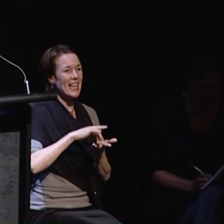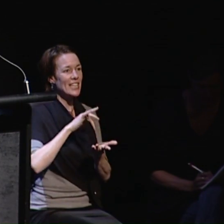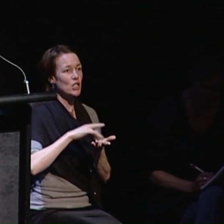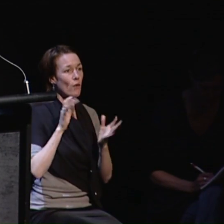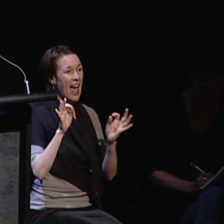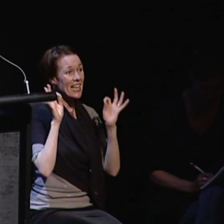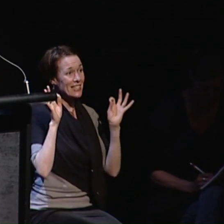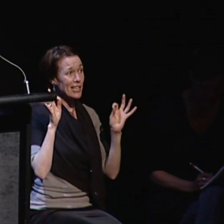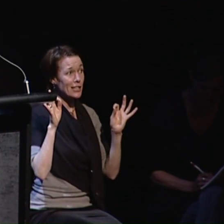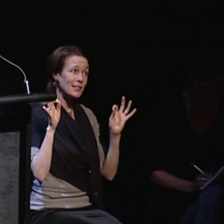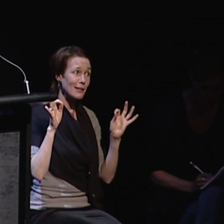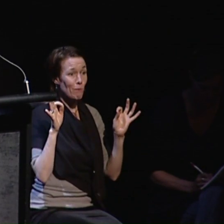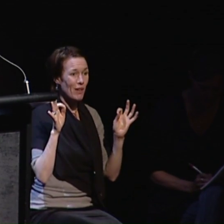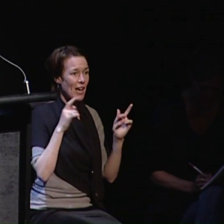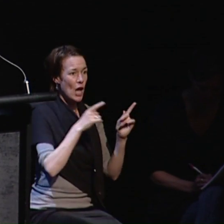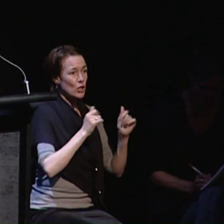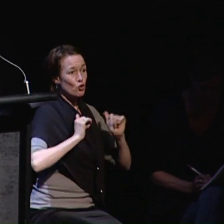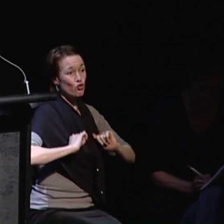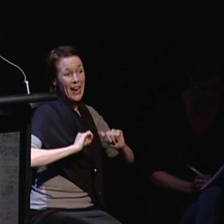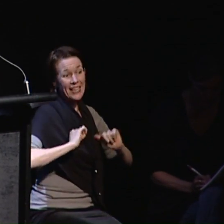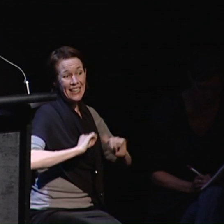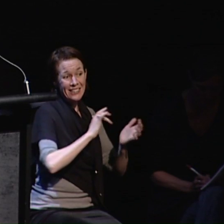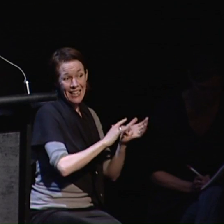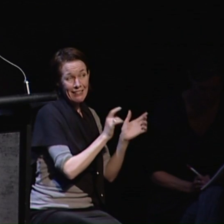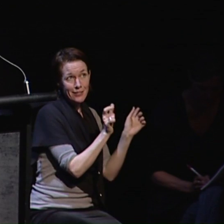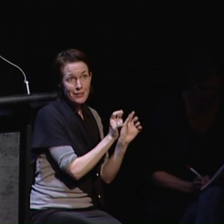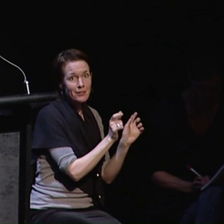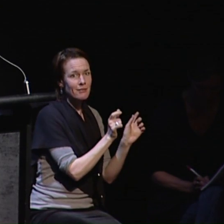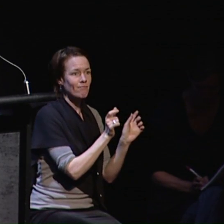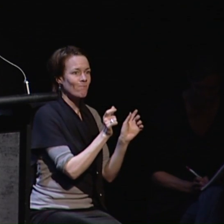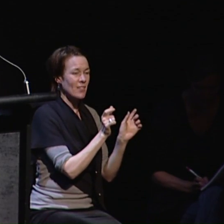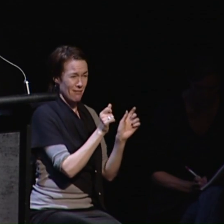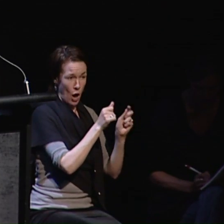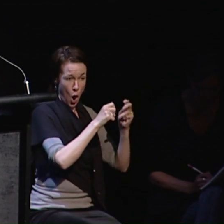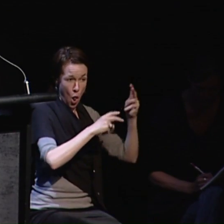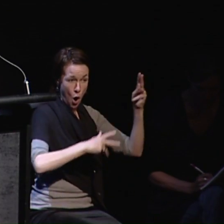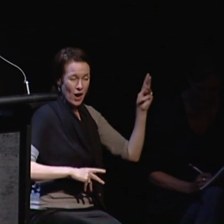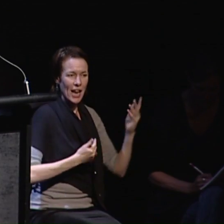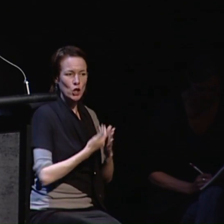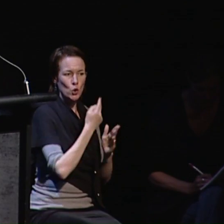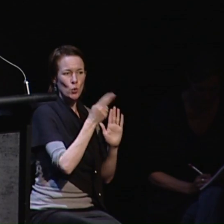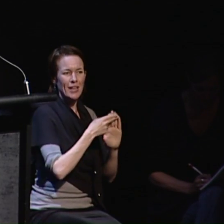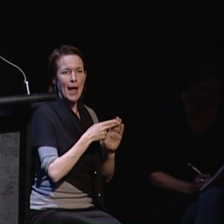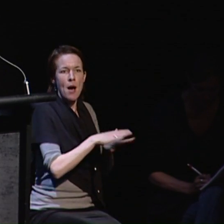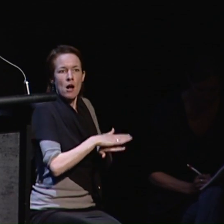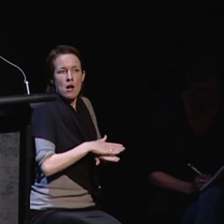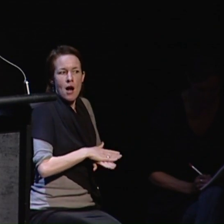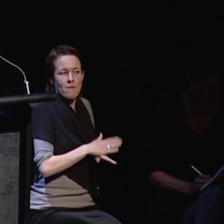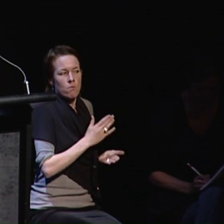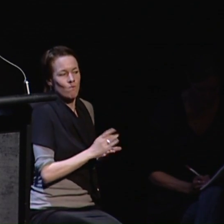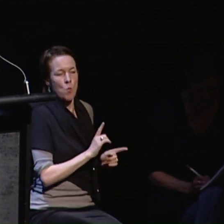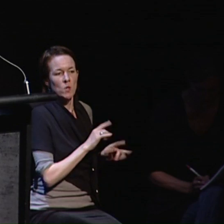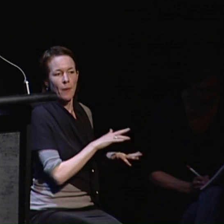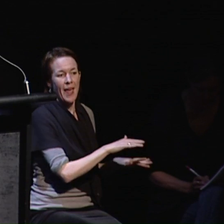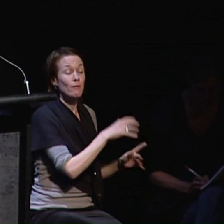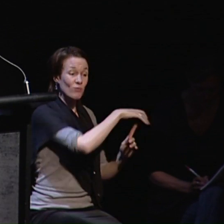have training centers. We have, the list goes on and on and on, and we had a little bit of fun